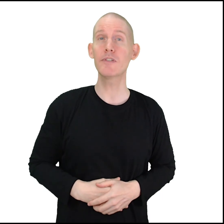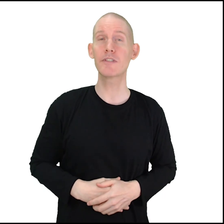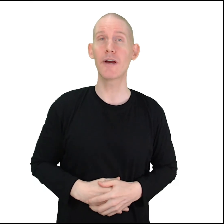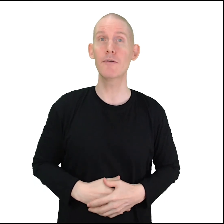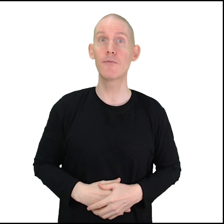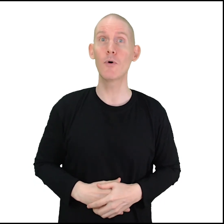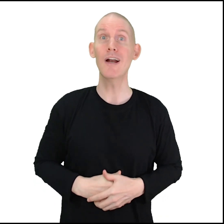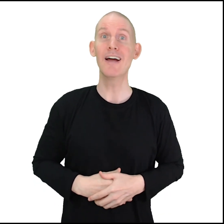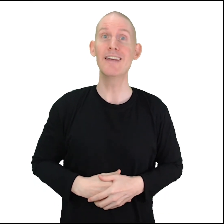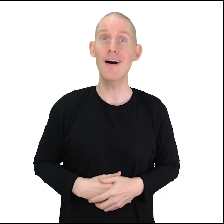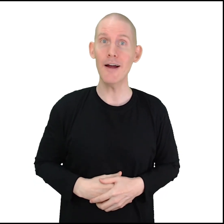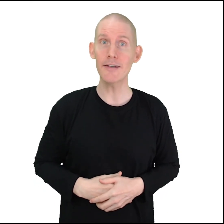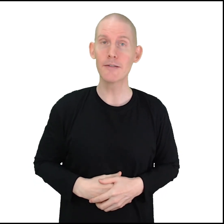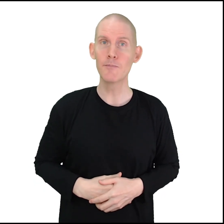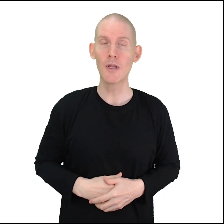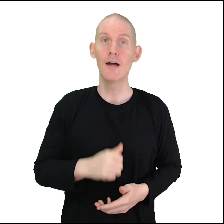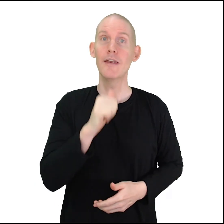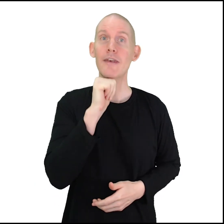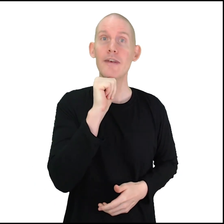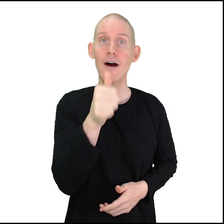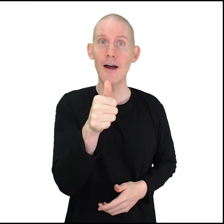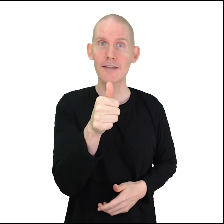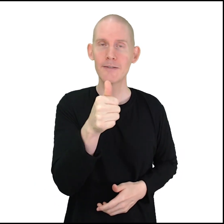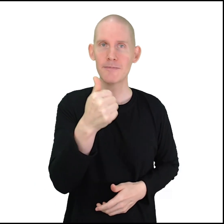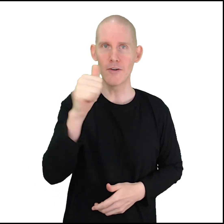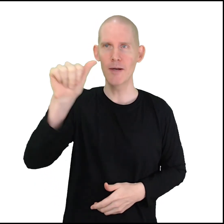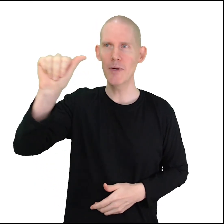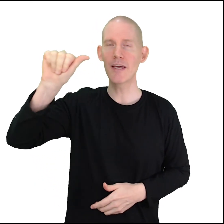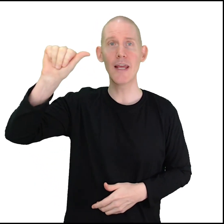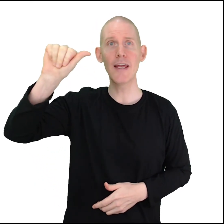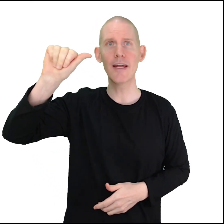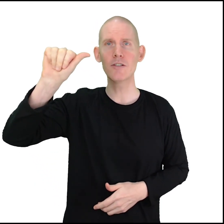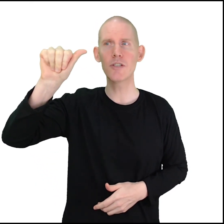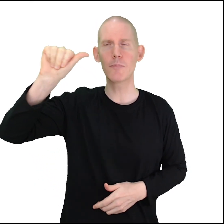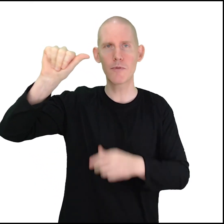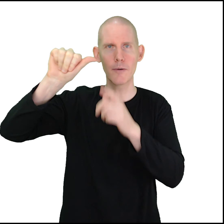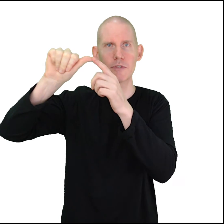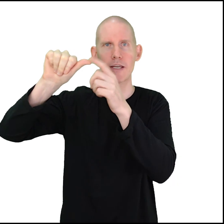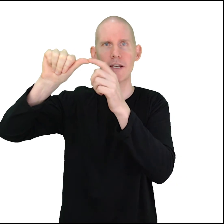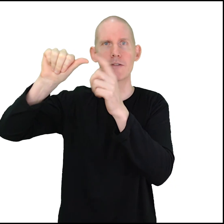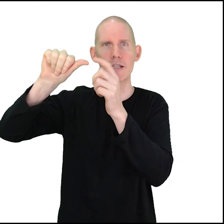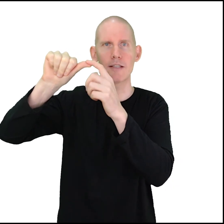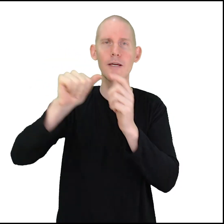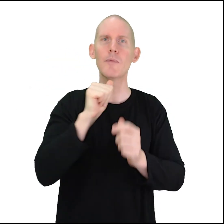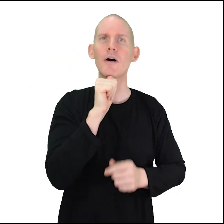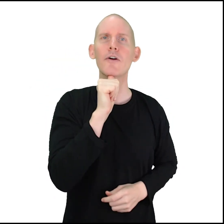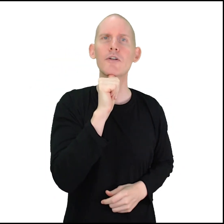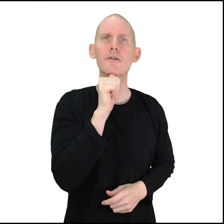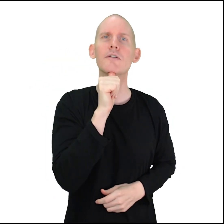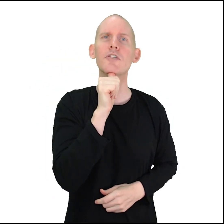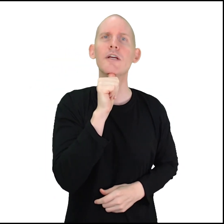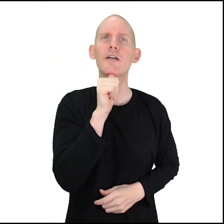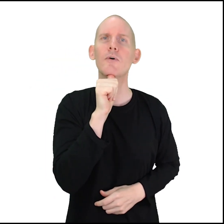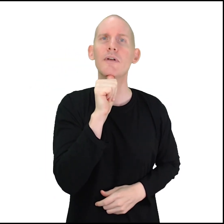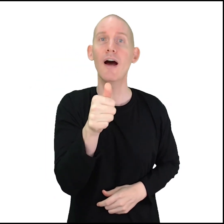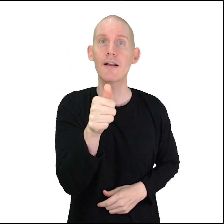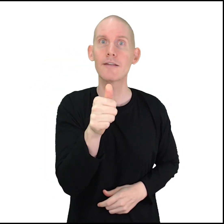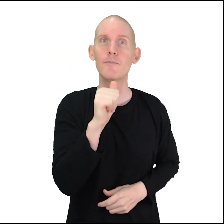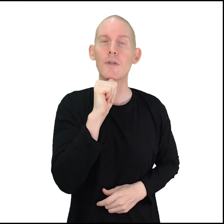sign for not. Not. All right, make that A hand shape, thumb sticking out, take the tip under your chin and go not.